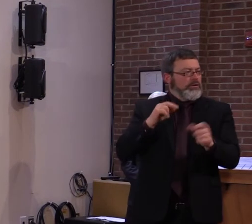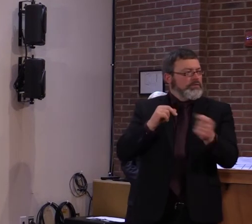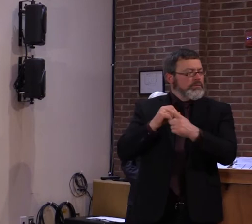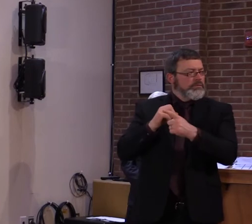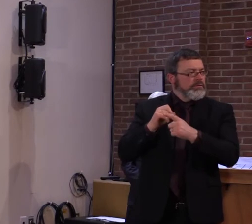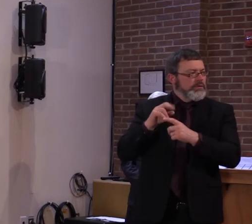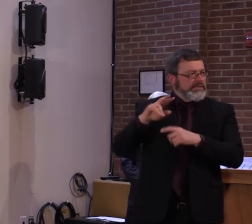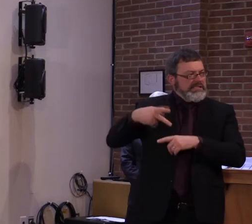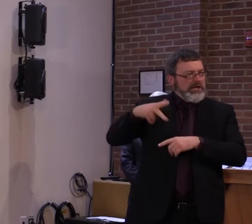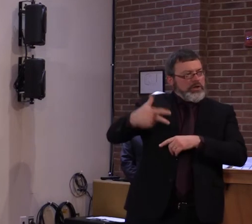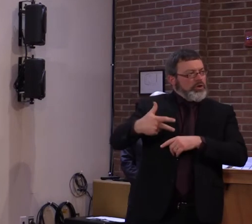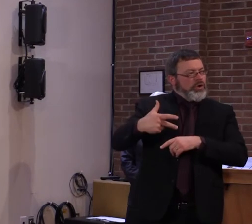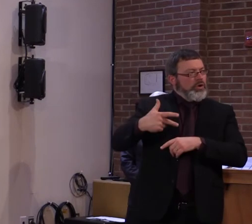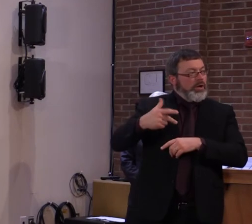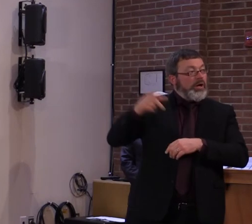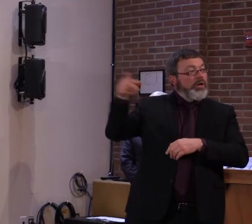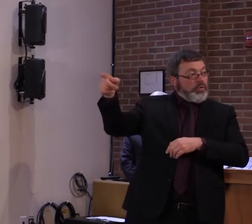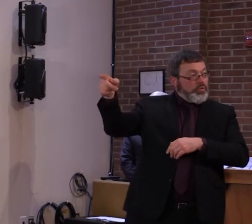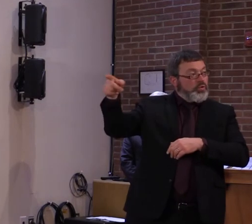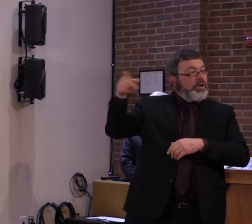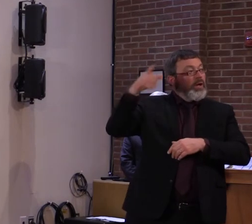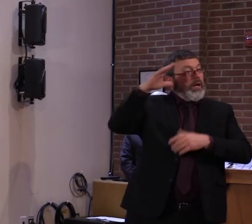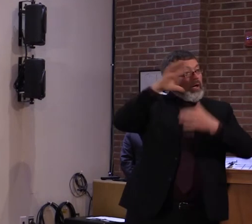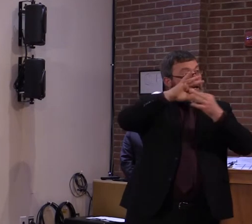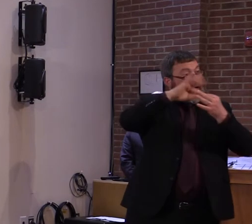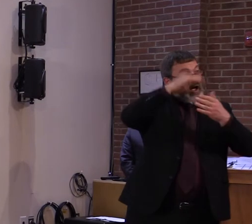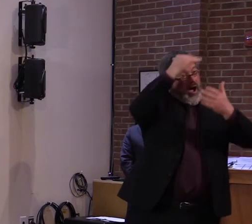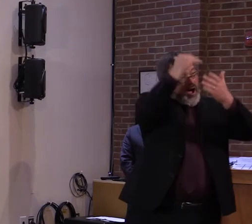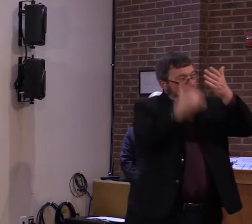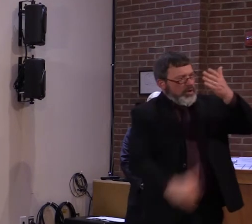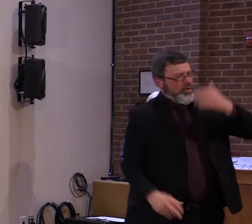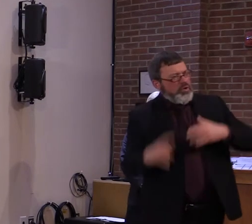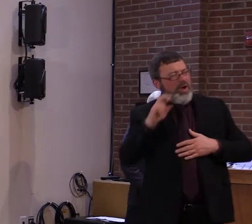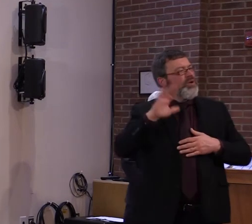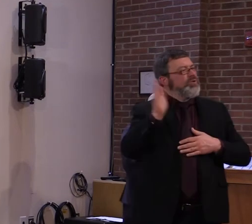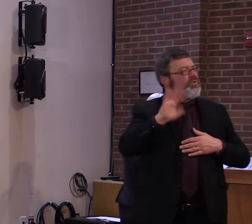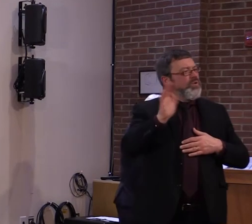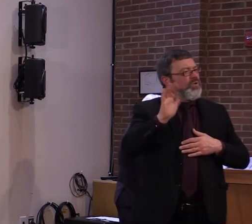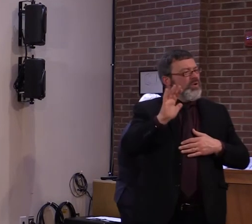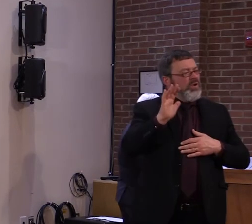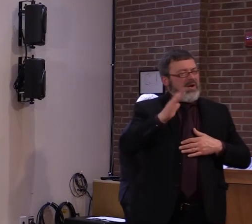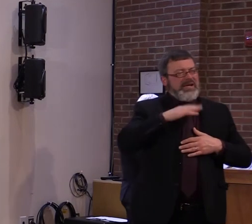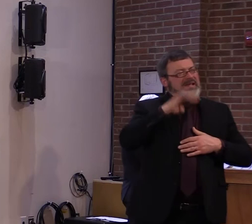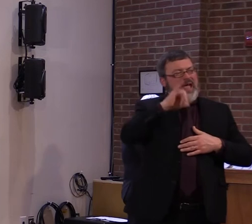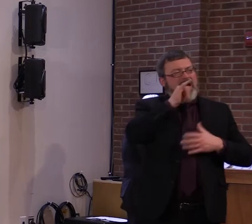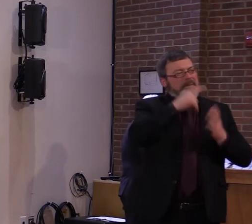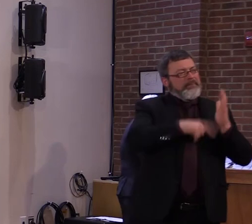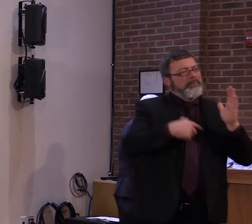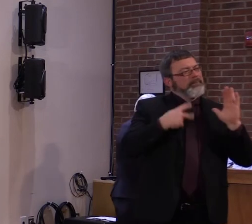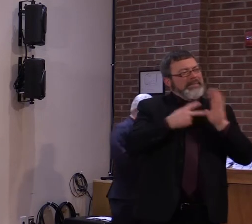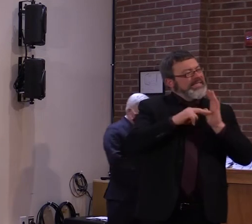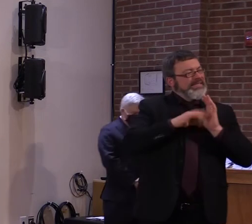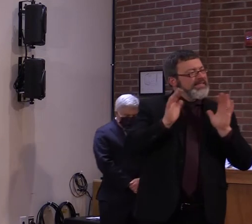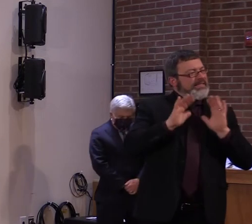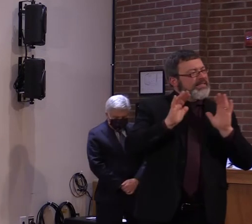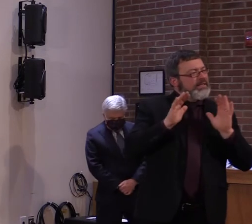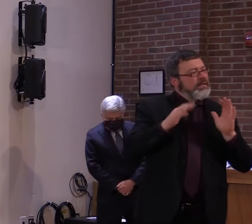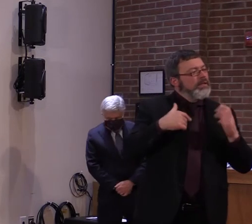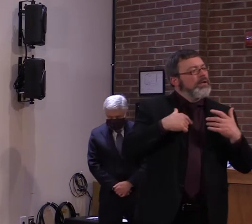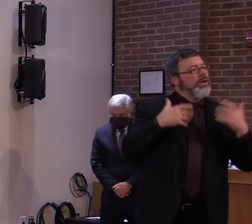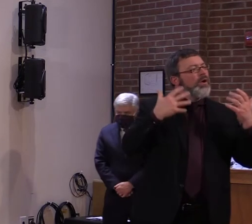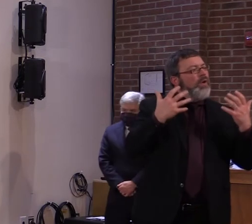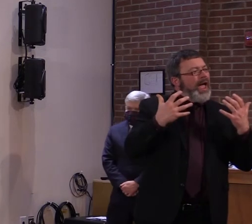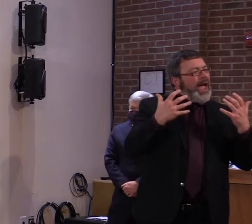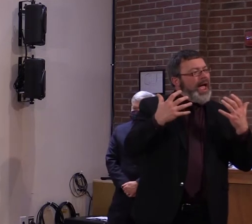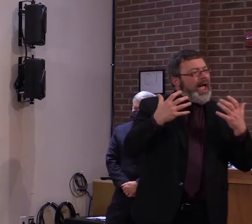situations at the press conference. That's why I'm asking why you don't release it as data as part of, say, your data portal, on the health department